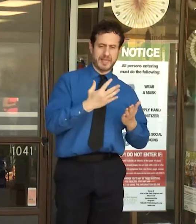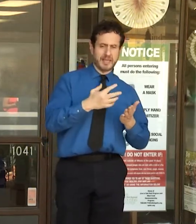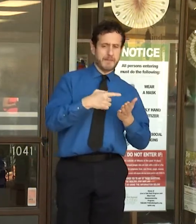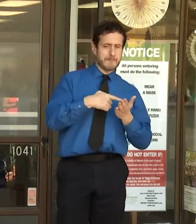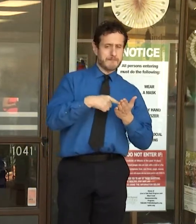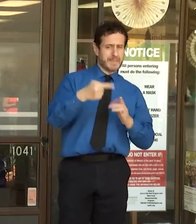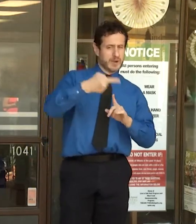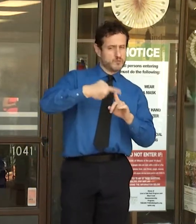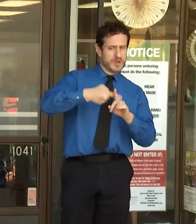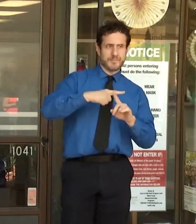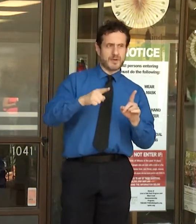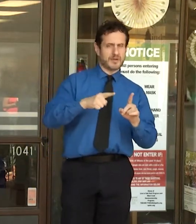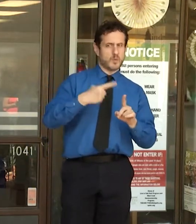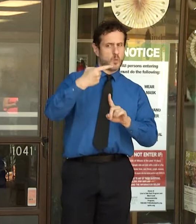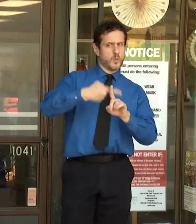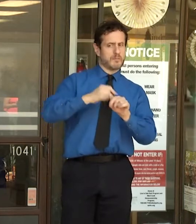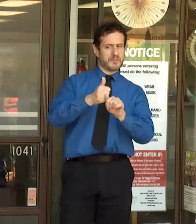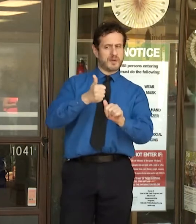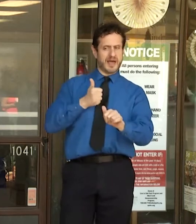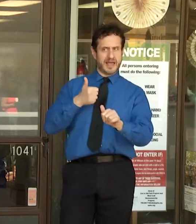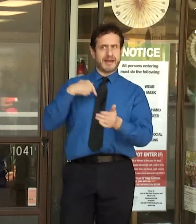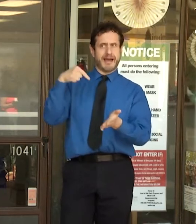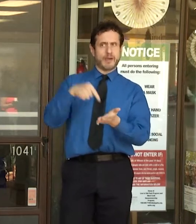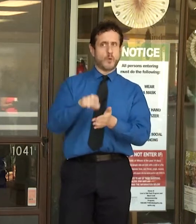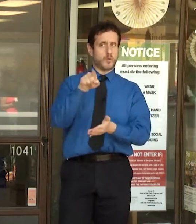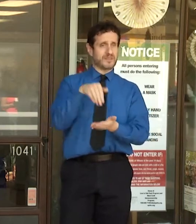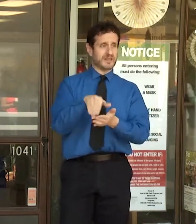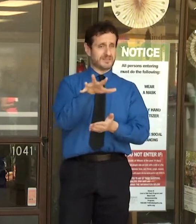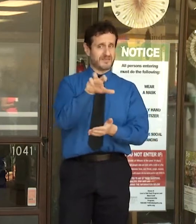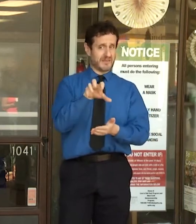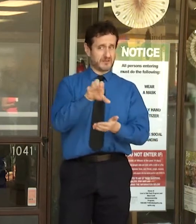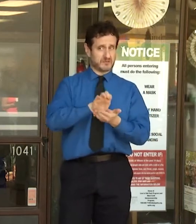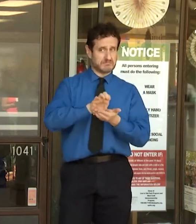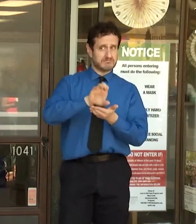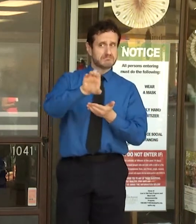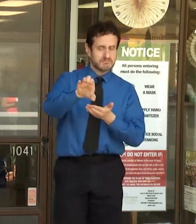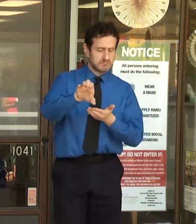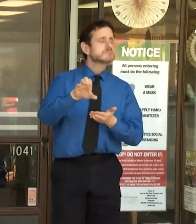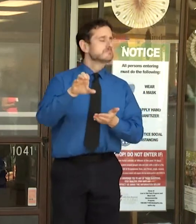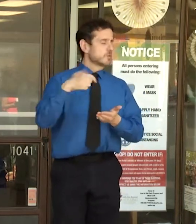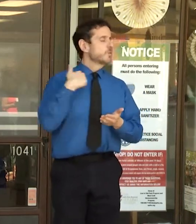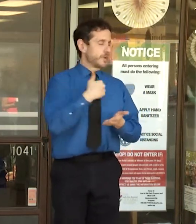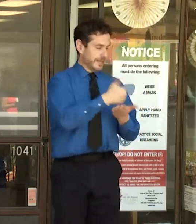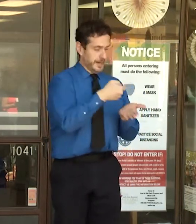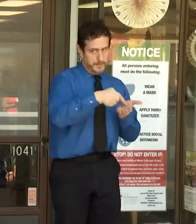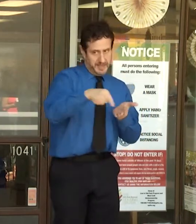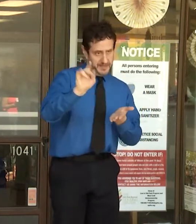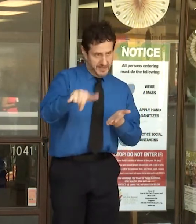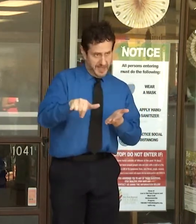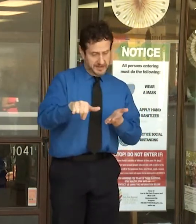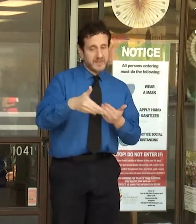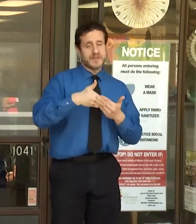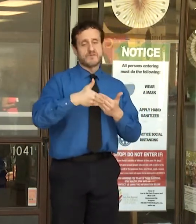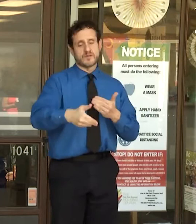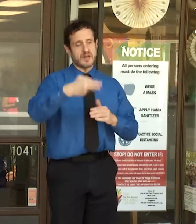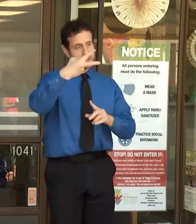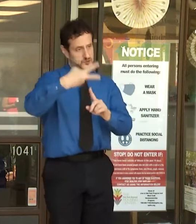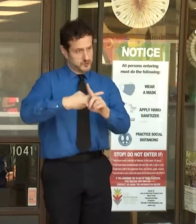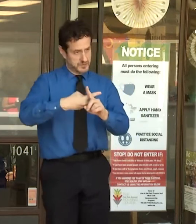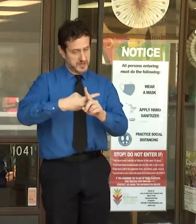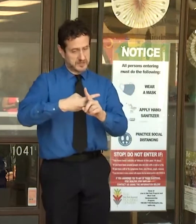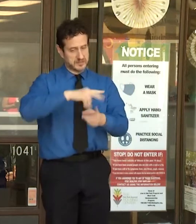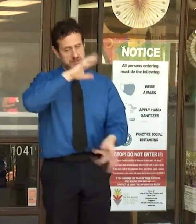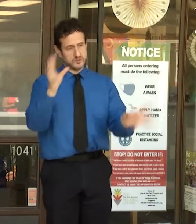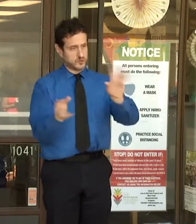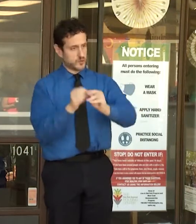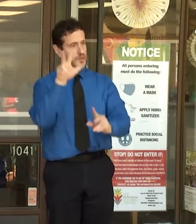owed your landlord $1,500, that would be paid, and then your next 2 months of rent, totaling $3,000, would